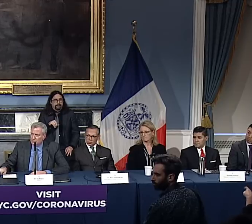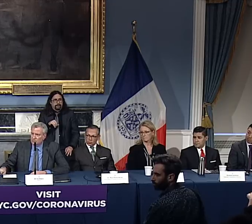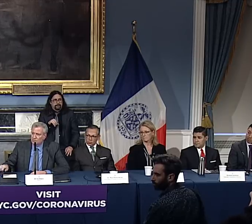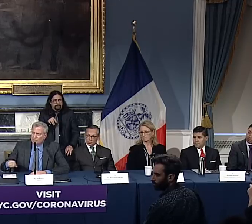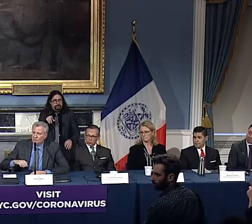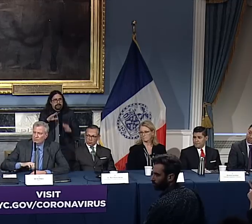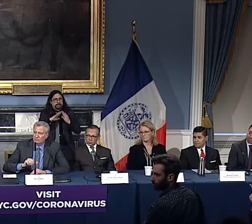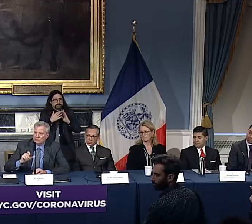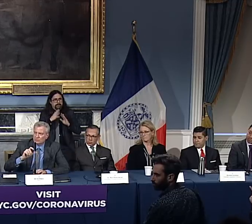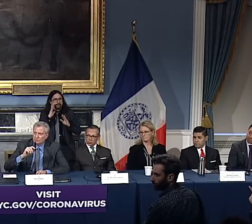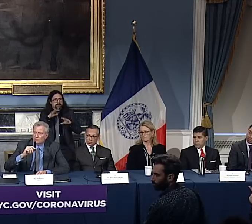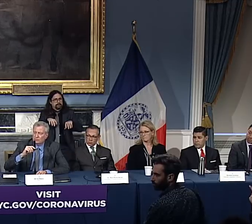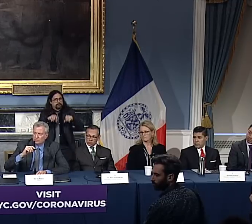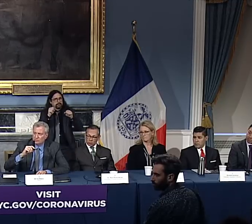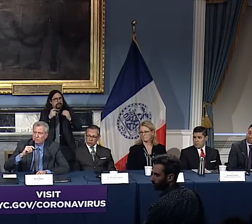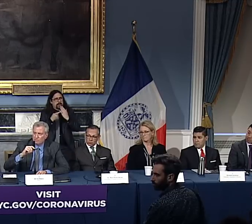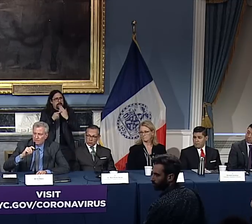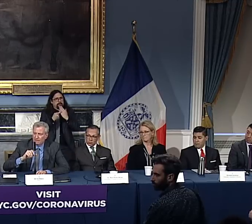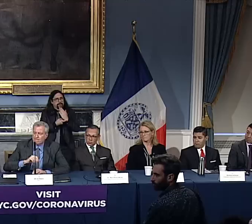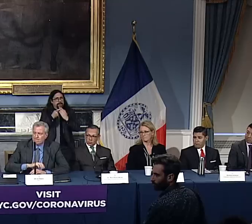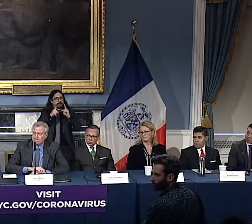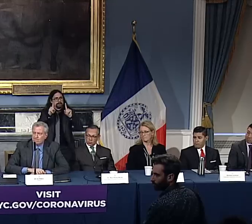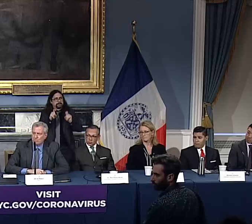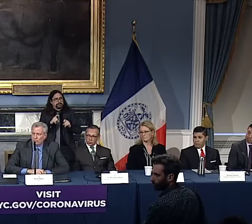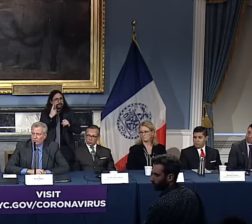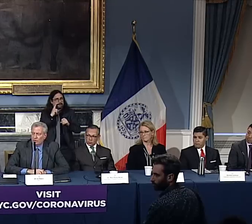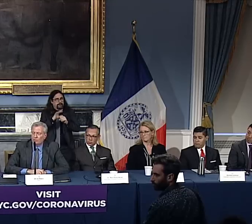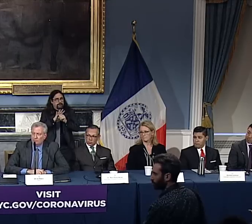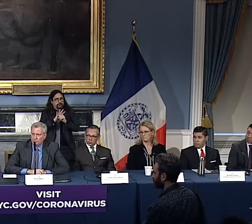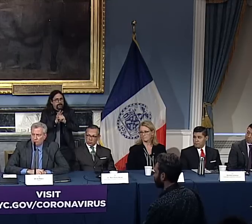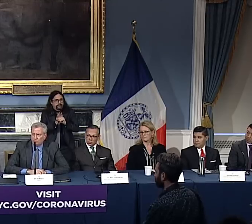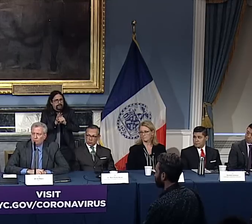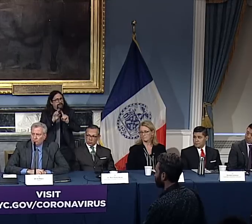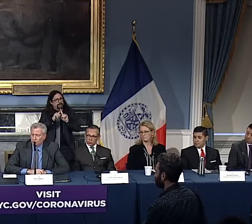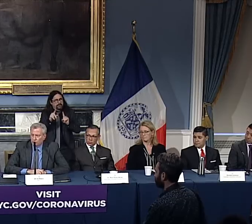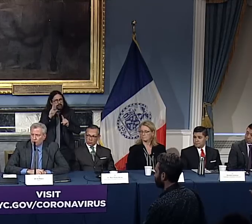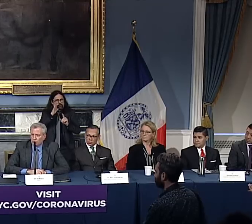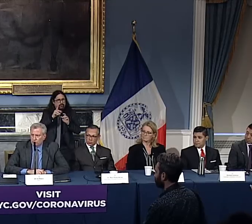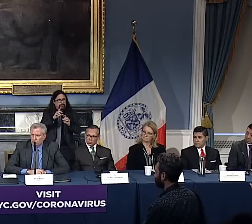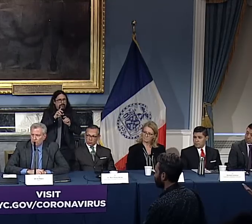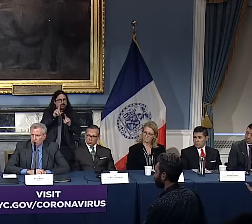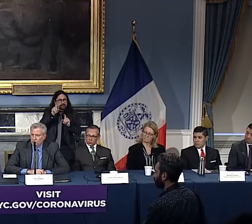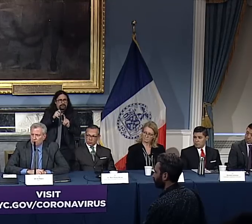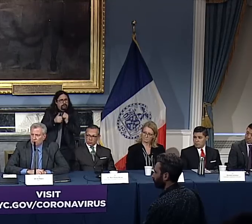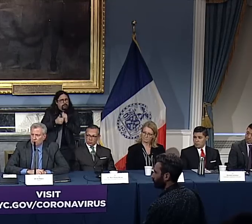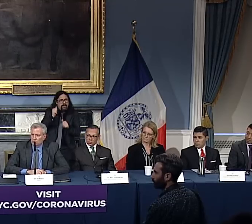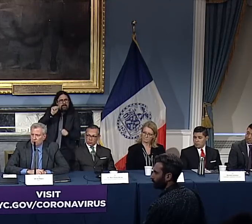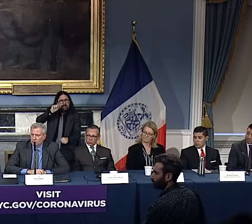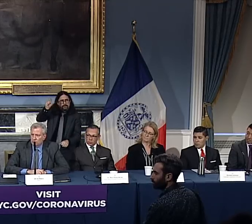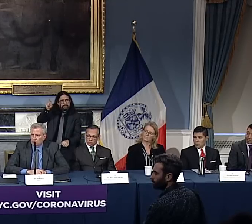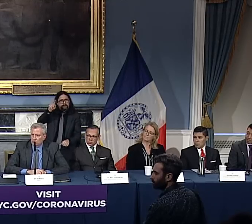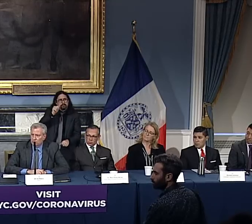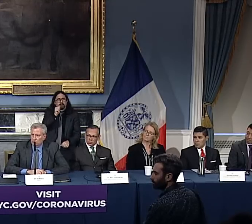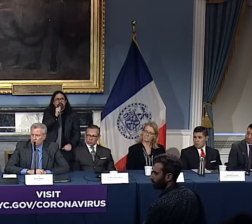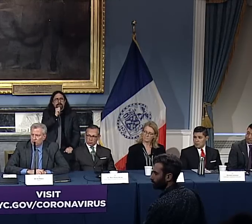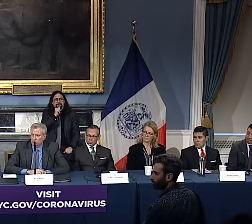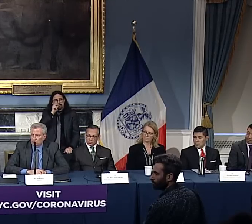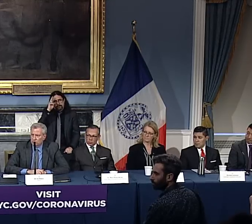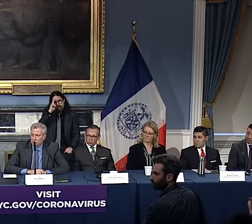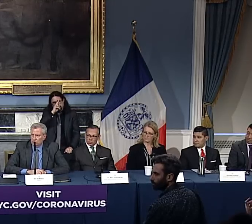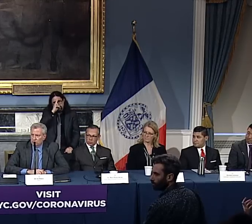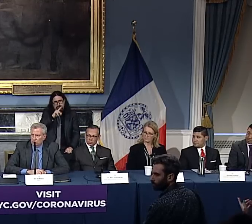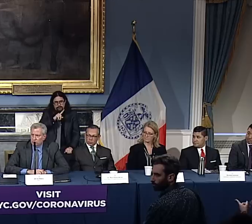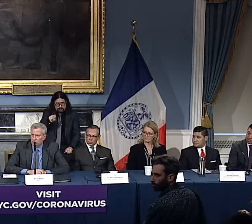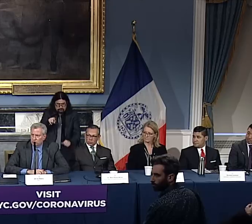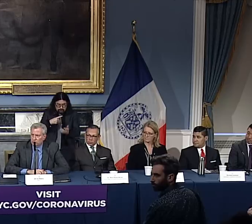like the most capacity is at the private hospitals. So have you been having conversations with the private hospitals to say, like, this is kind of where we're at? Are you on board? Is